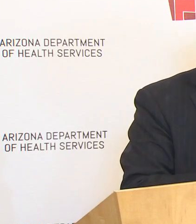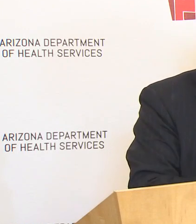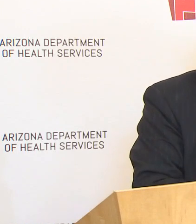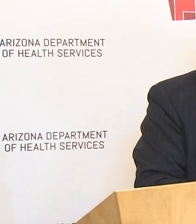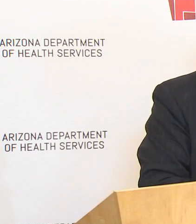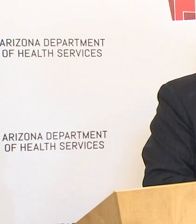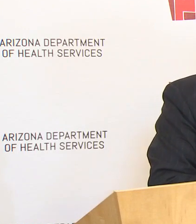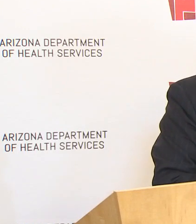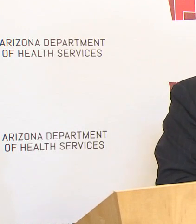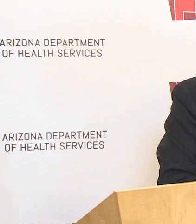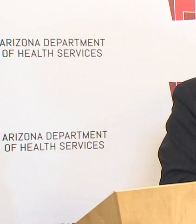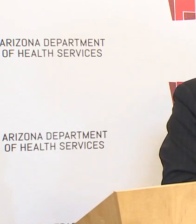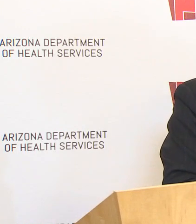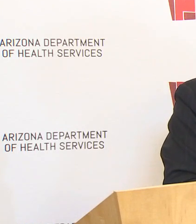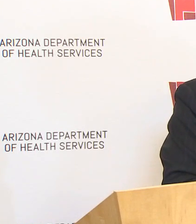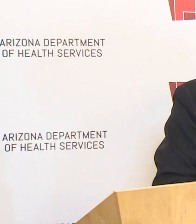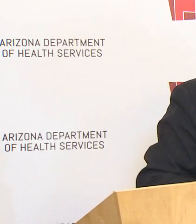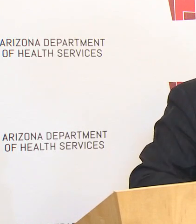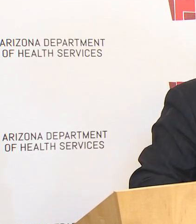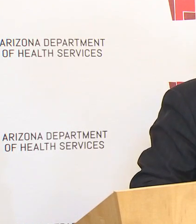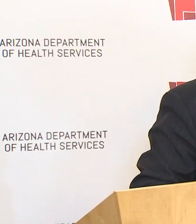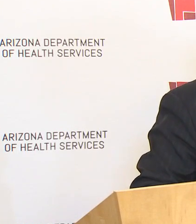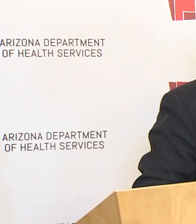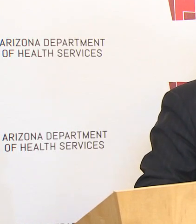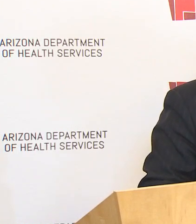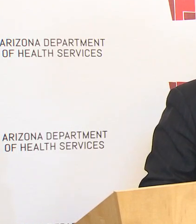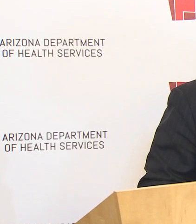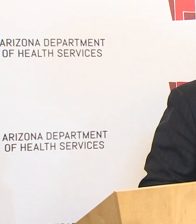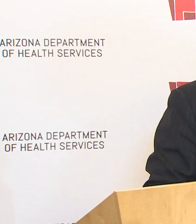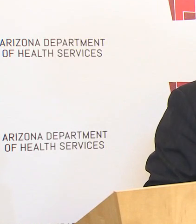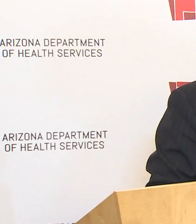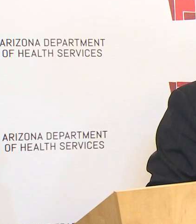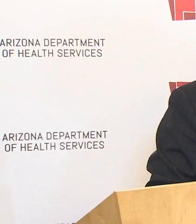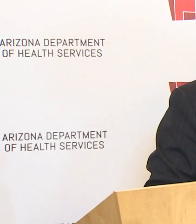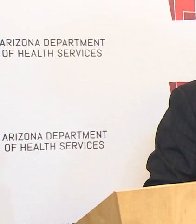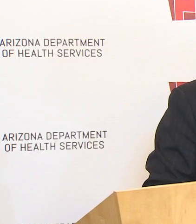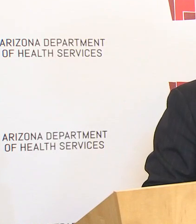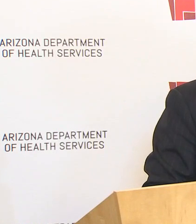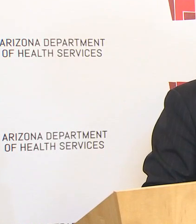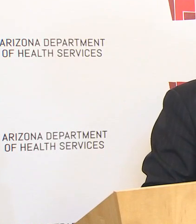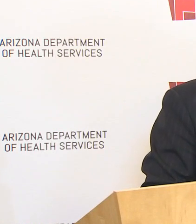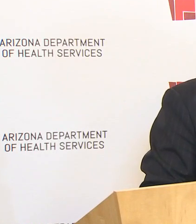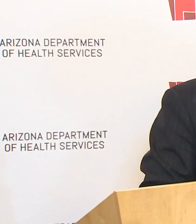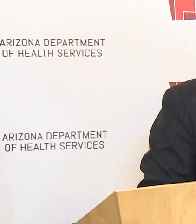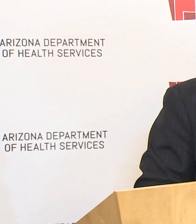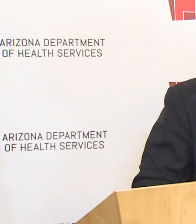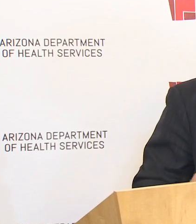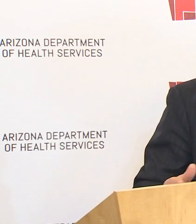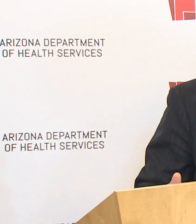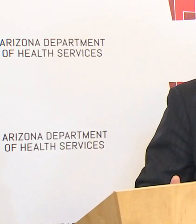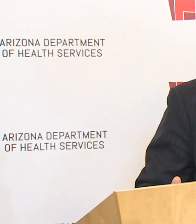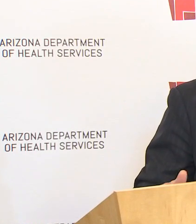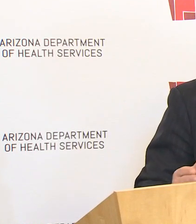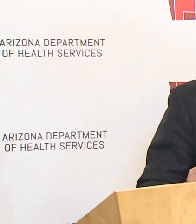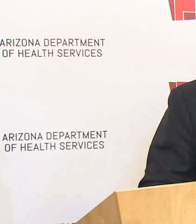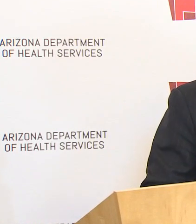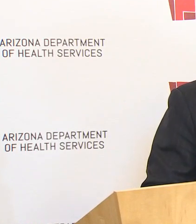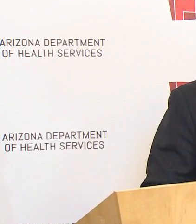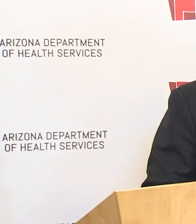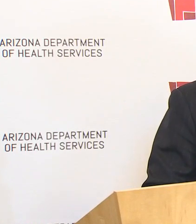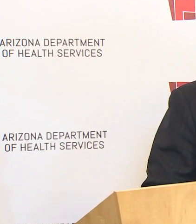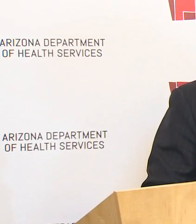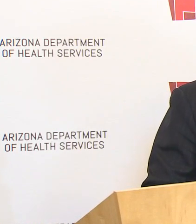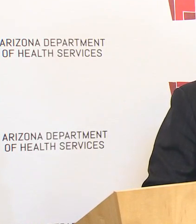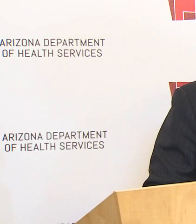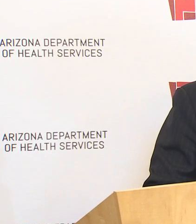I'll defer to the health expert, but I think that the information has been pretty consistent about